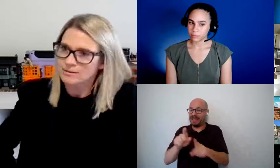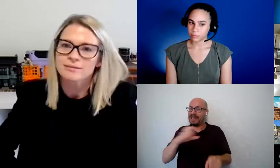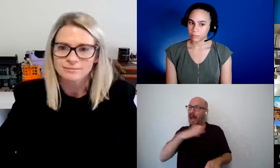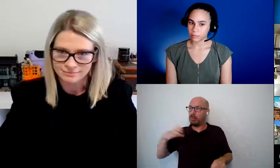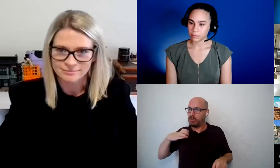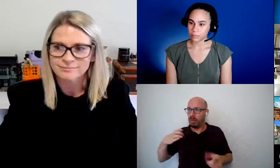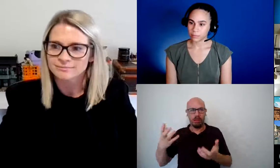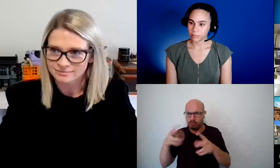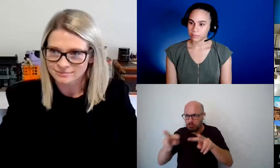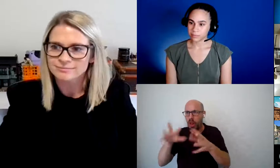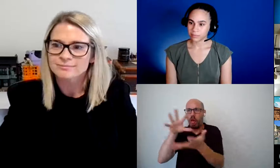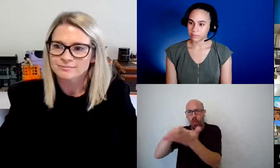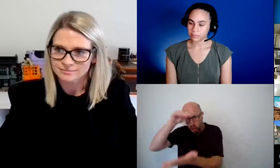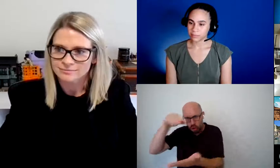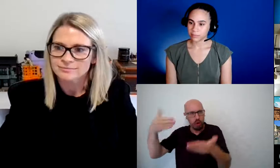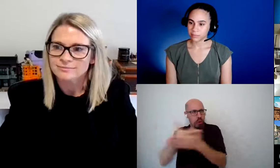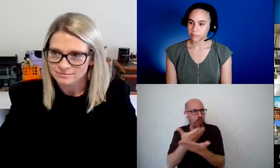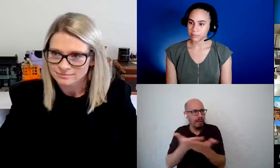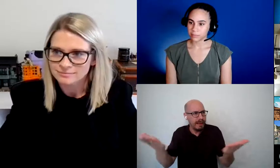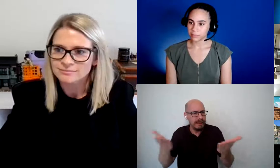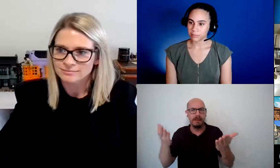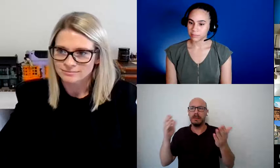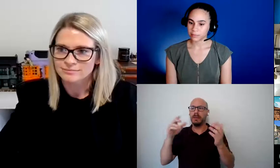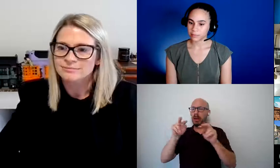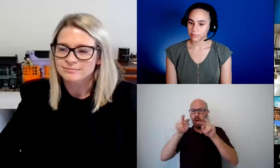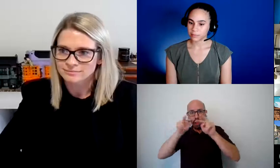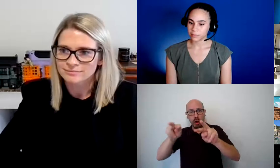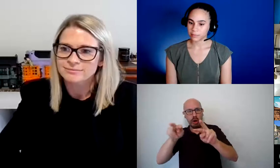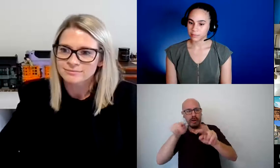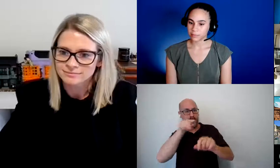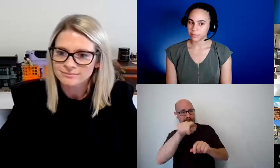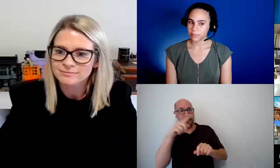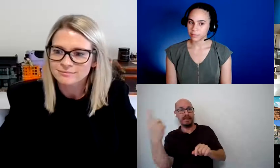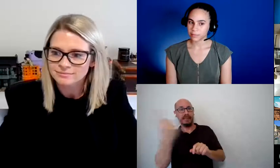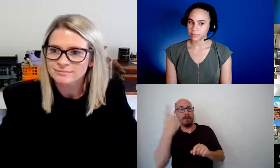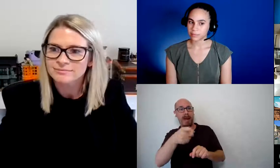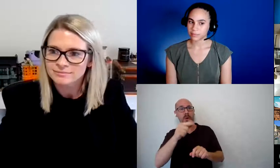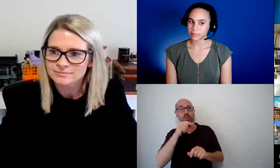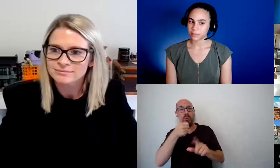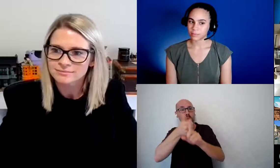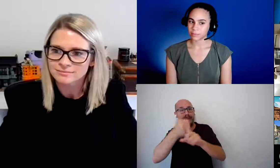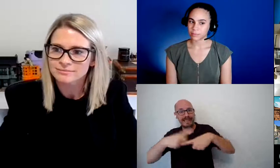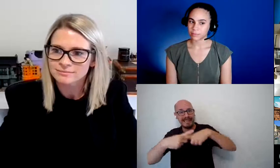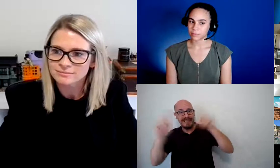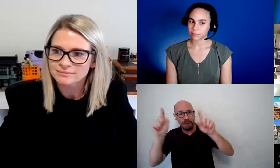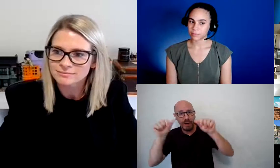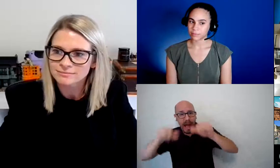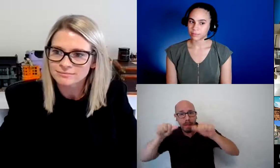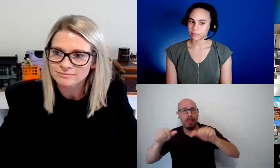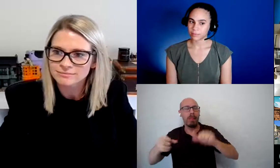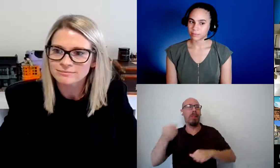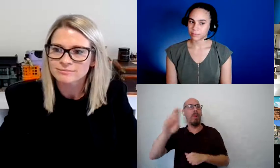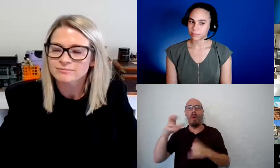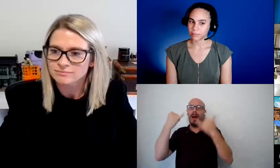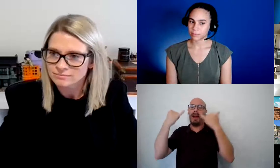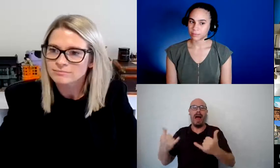you know, as far as, you know, considering someone differently abled. Or now the new terminology is just deaf or